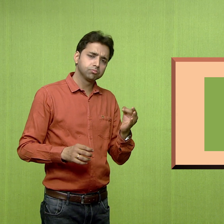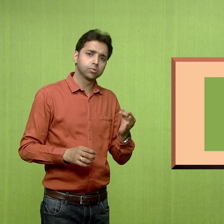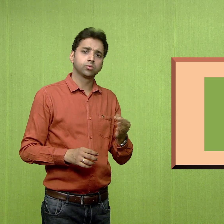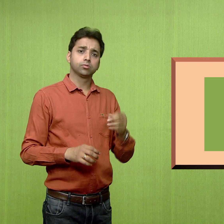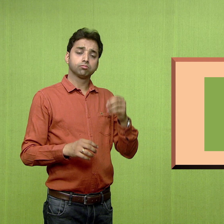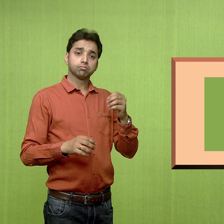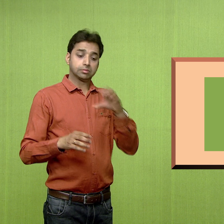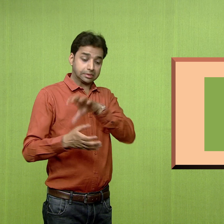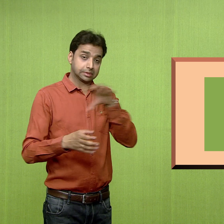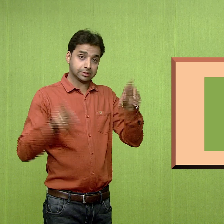learning